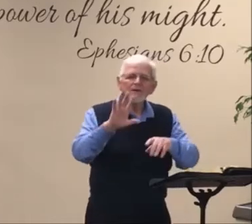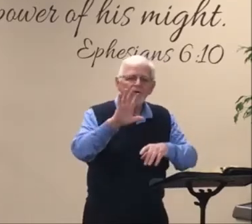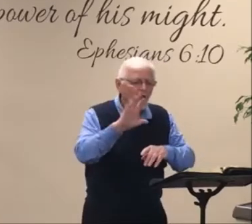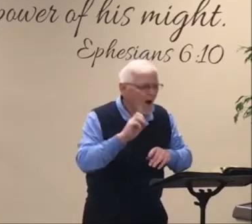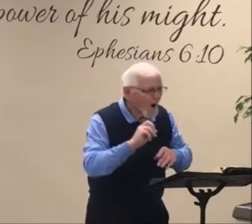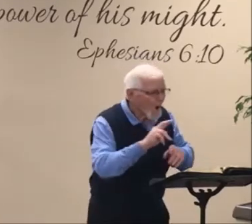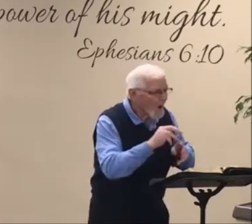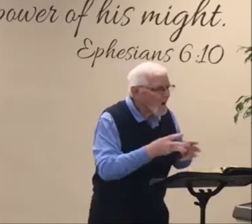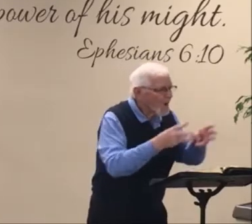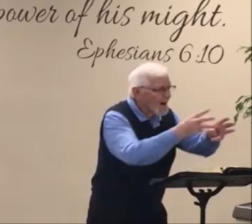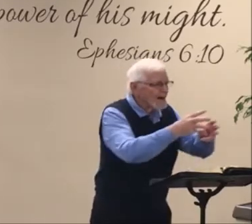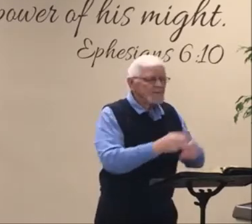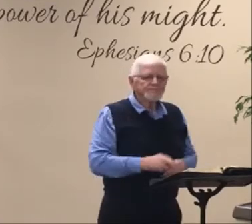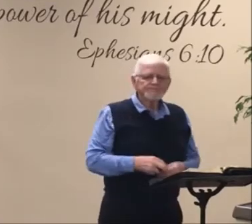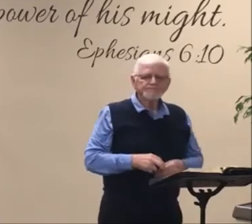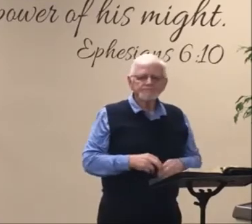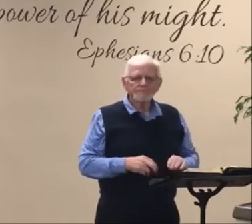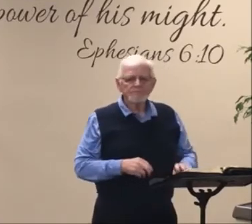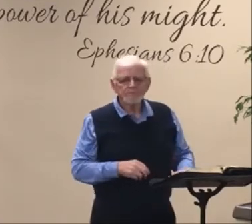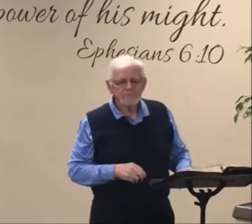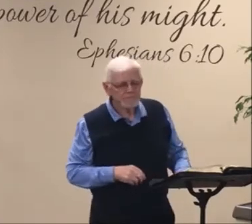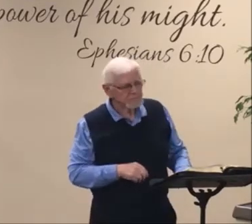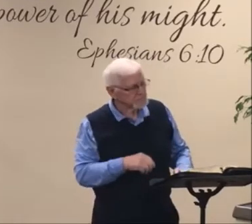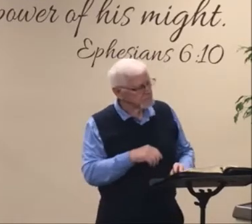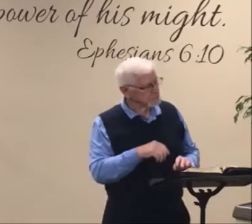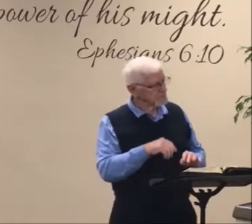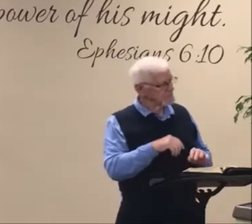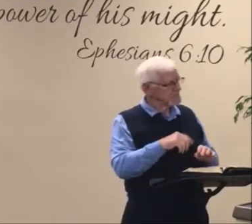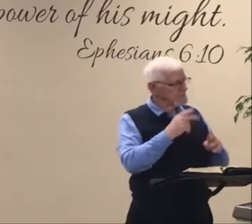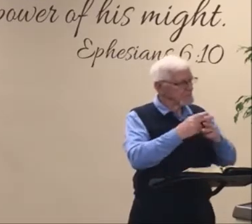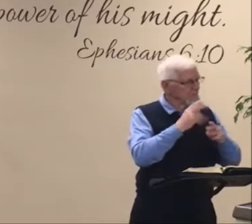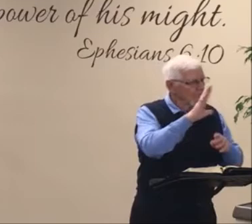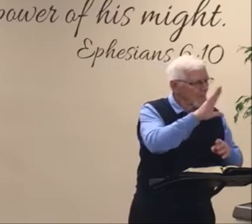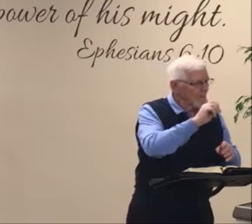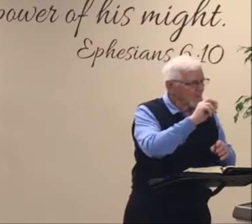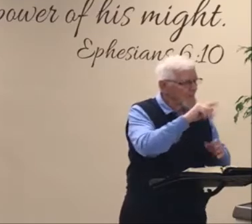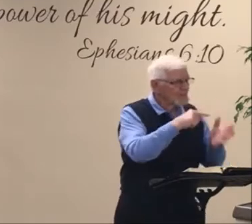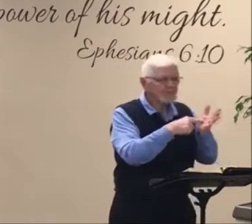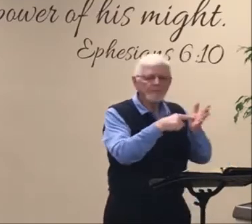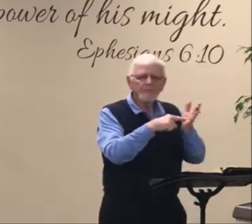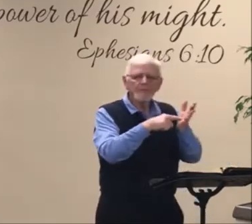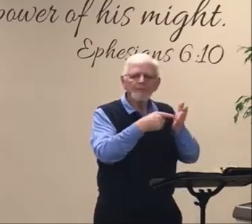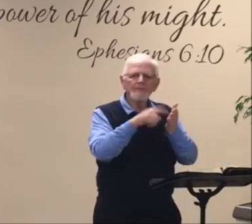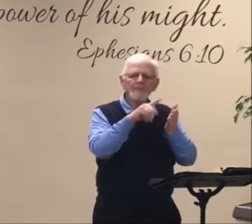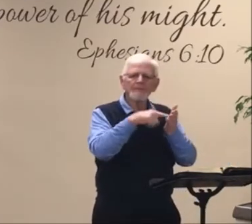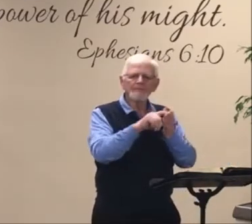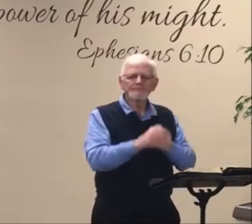your own pay. You determine your own pay. I found this poem here, and